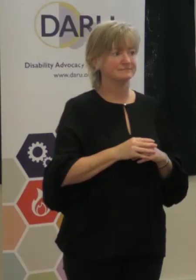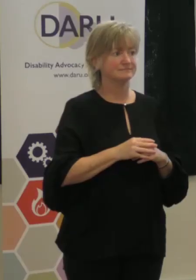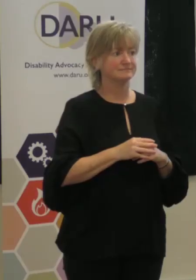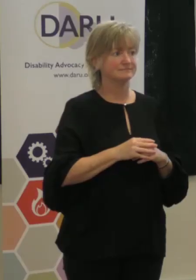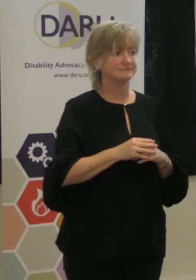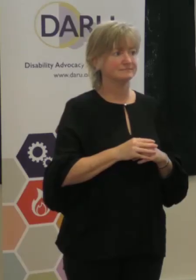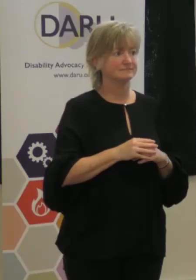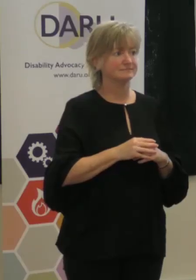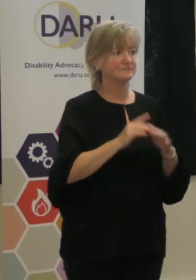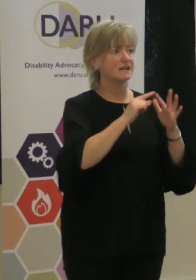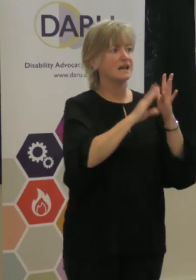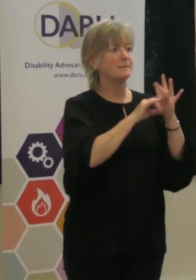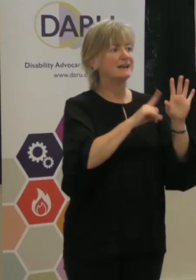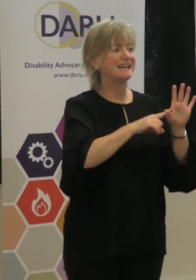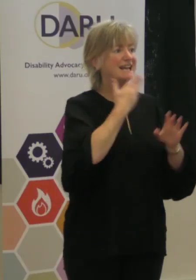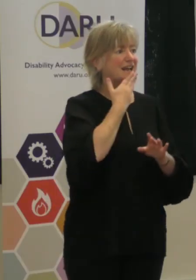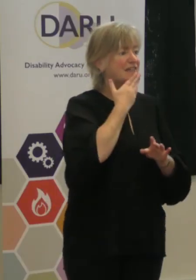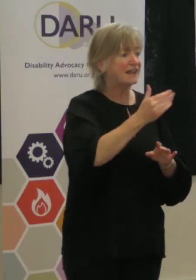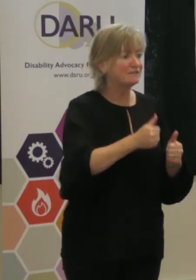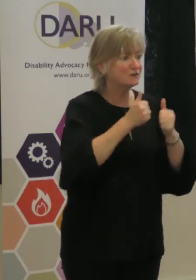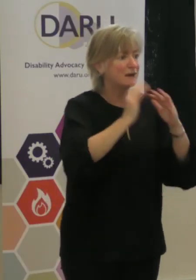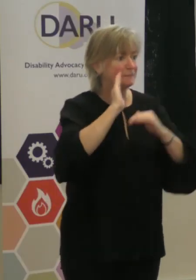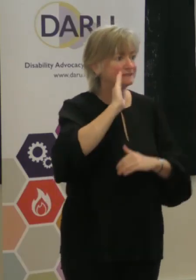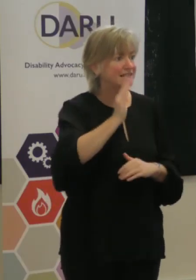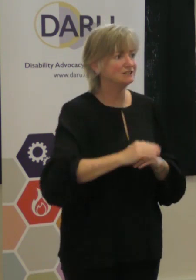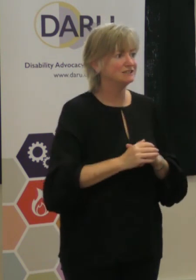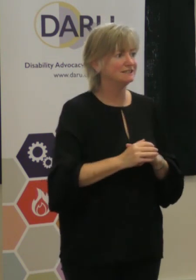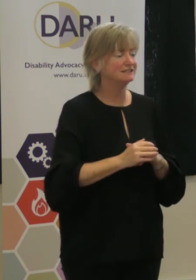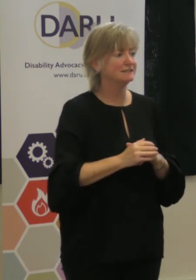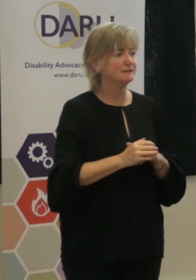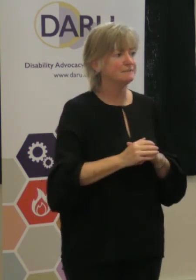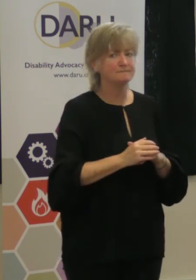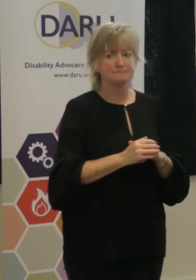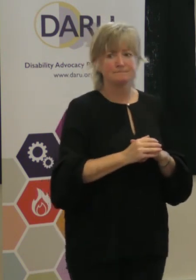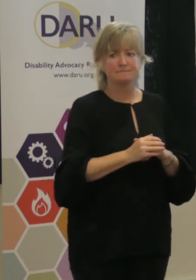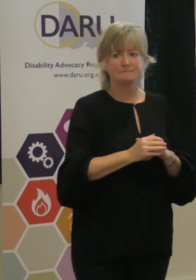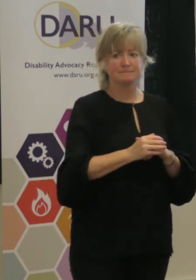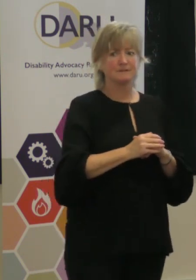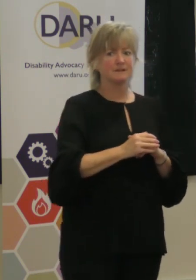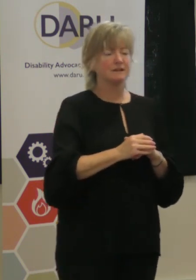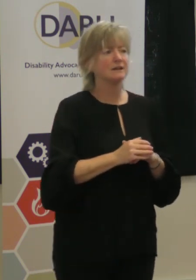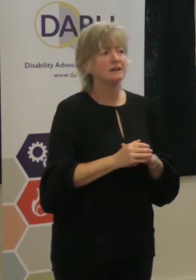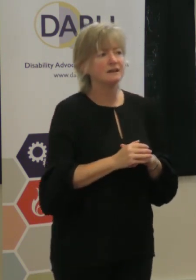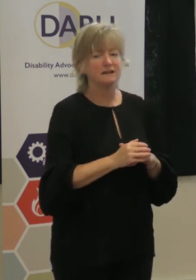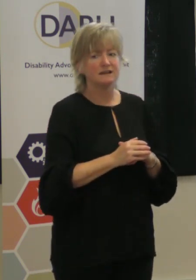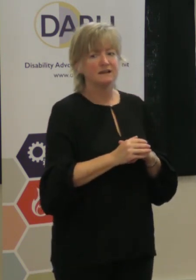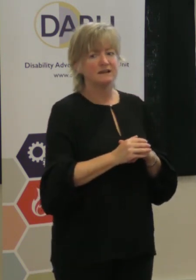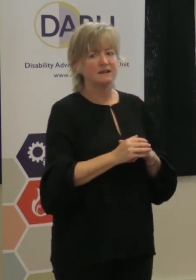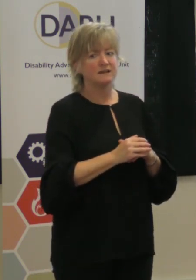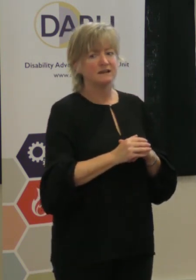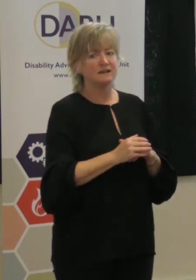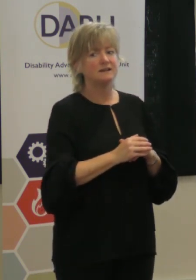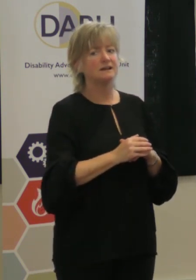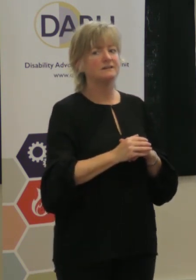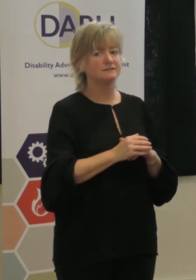Hi, my name is Amy. Thanks for this great presentation. I was actually very impressed coming back from Europe to Australia. I just actually